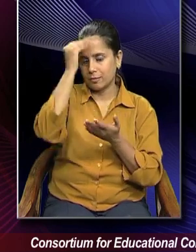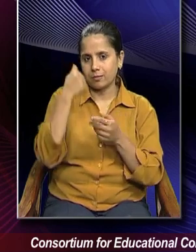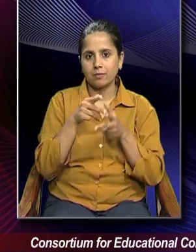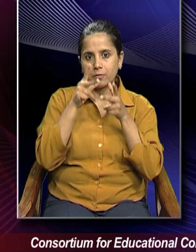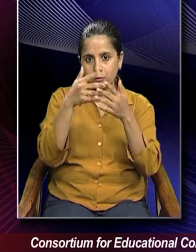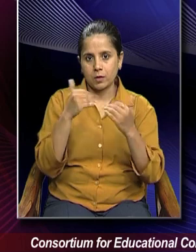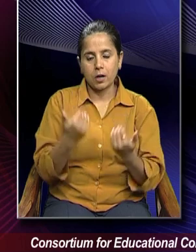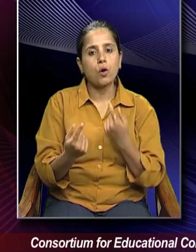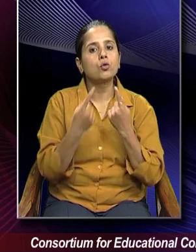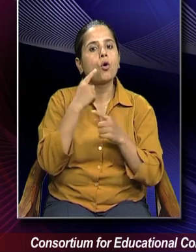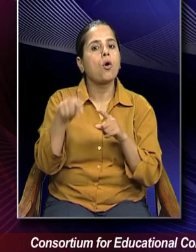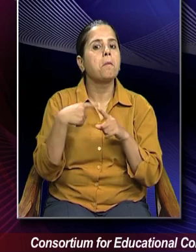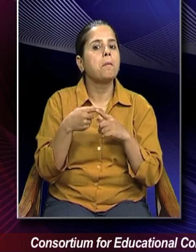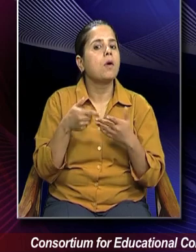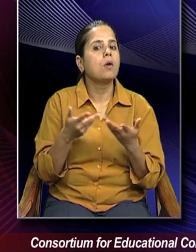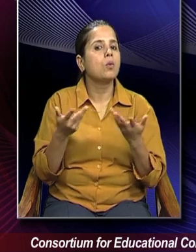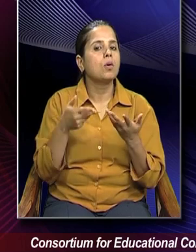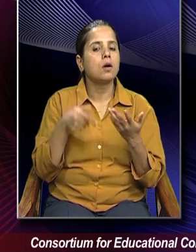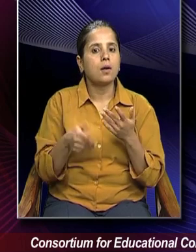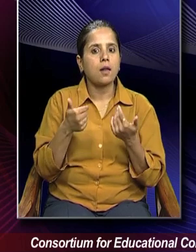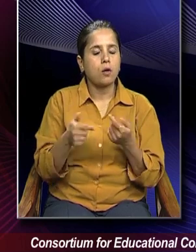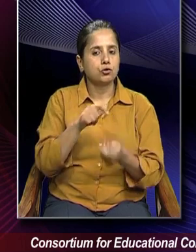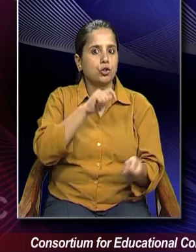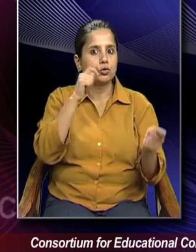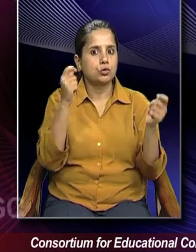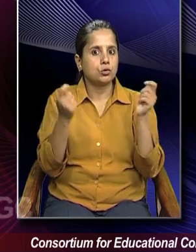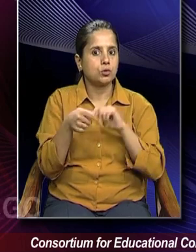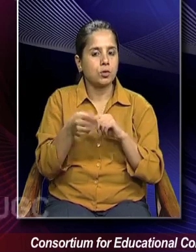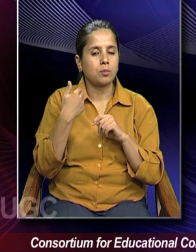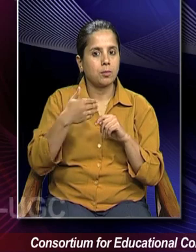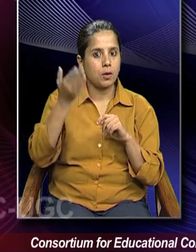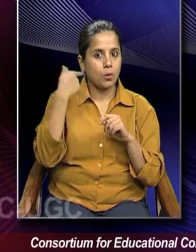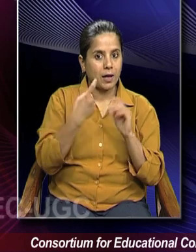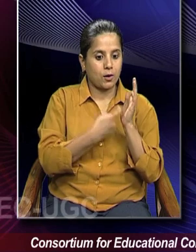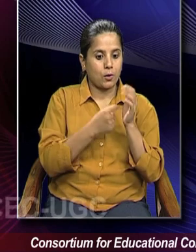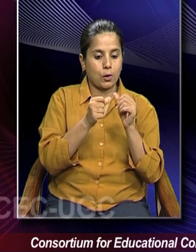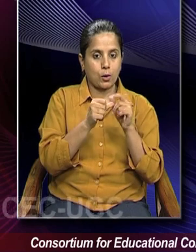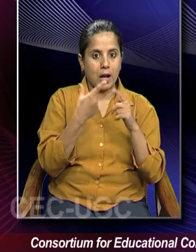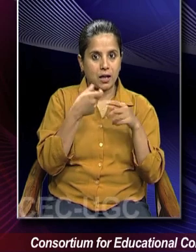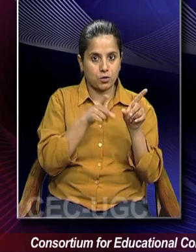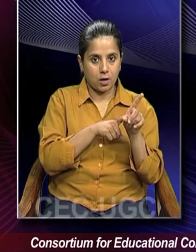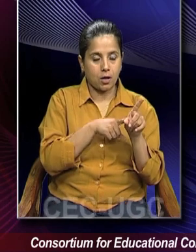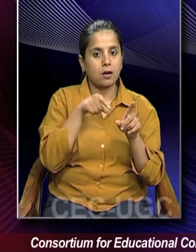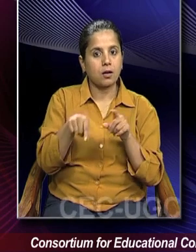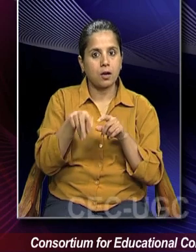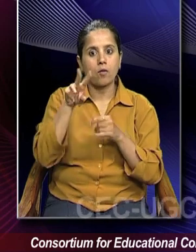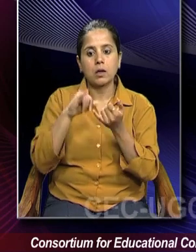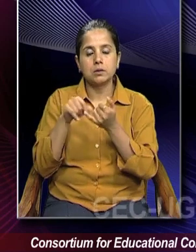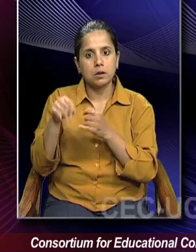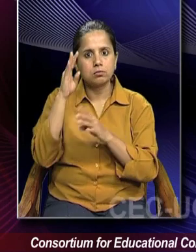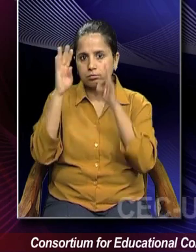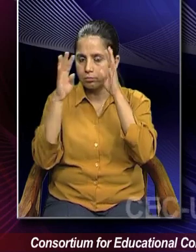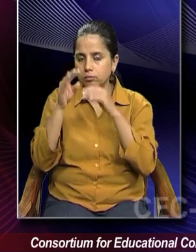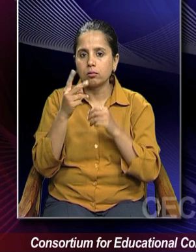are going to talk about a paradigm shift from rationality versus creativity to a combination of